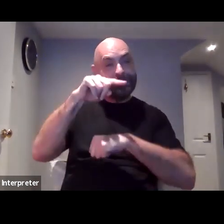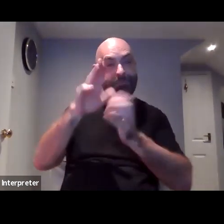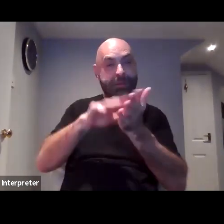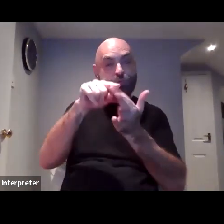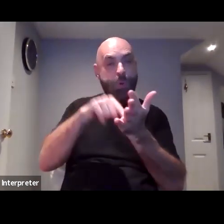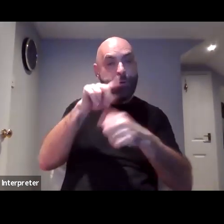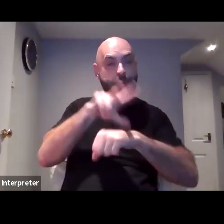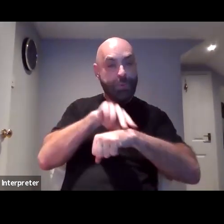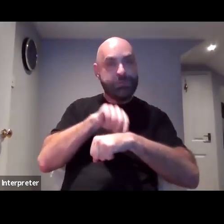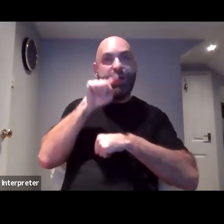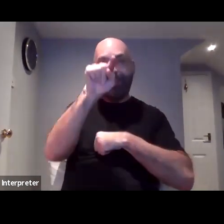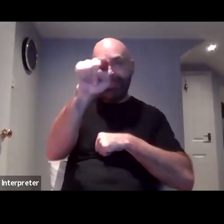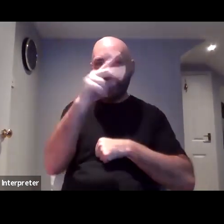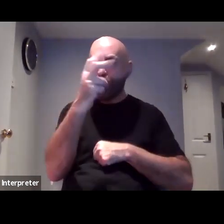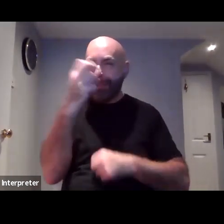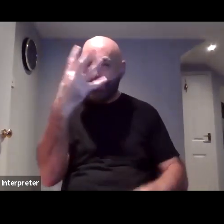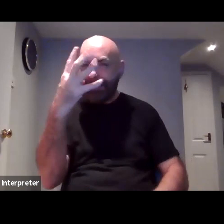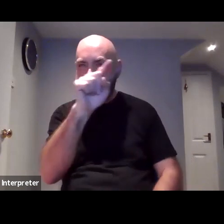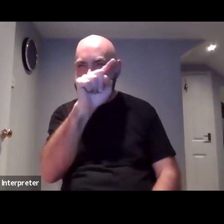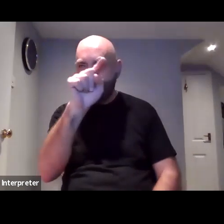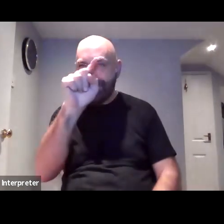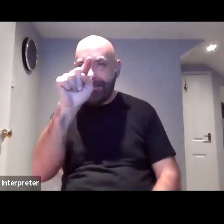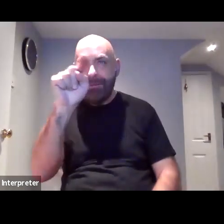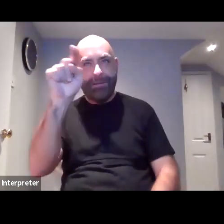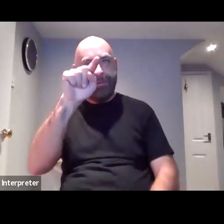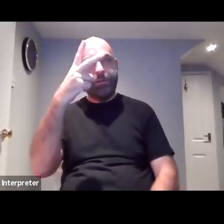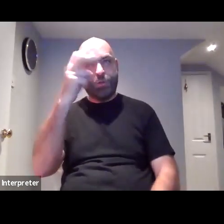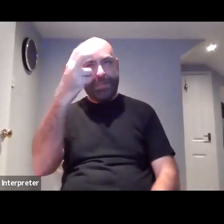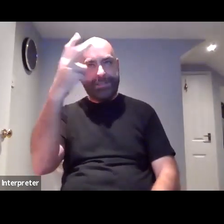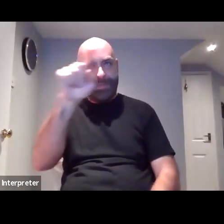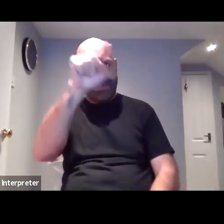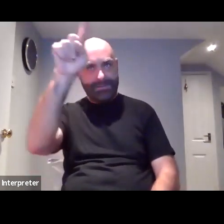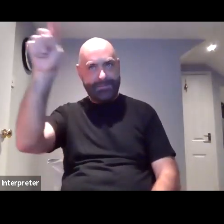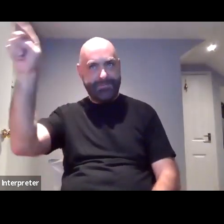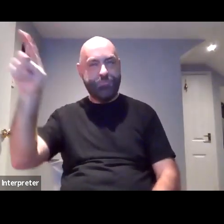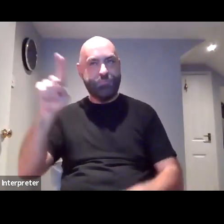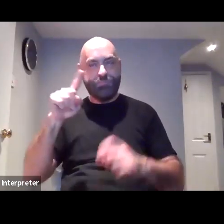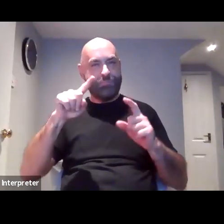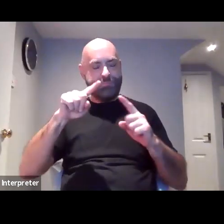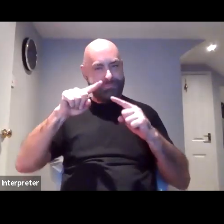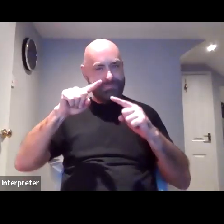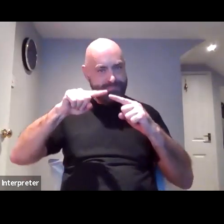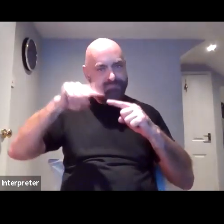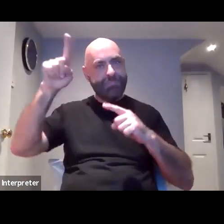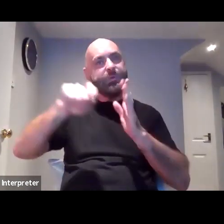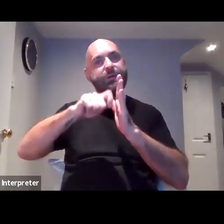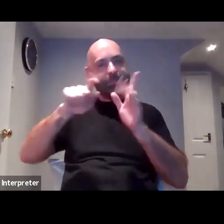Police. This is 2019, and this is 2020, corresponding to